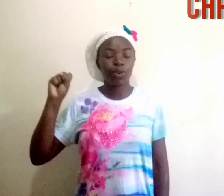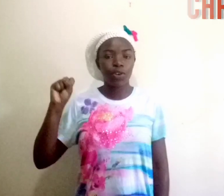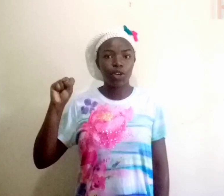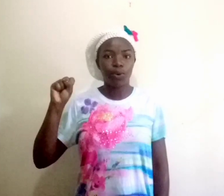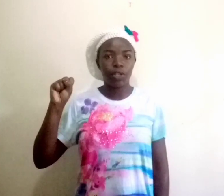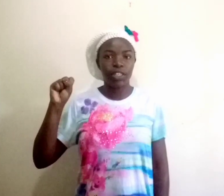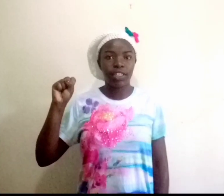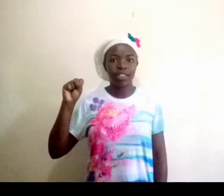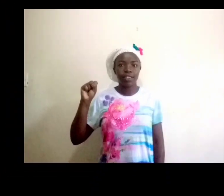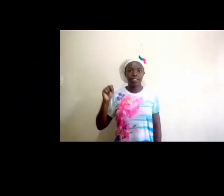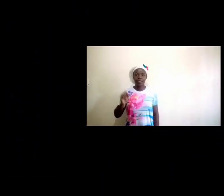Chronicles.